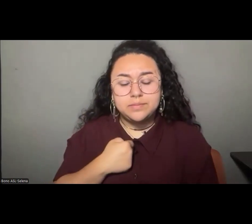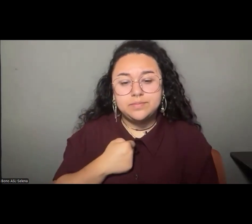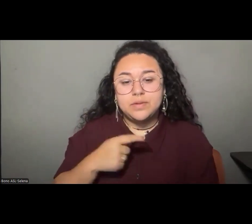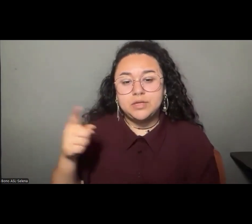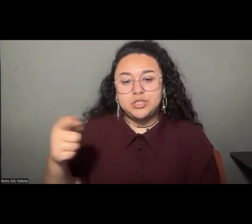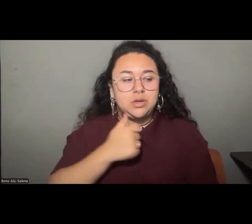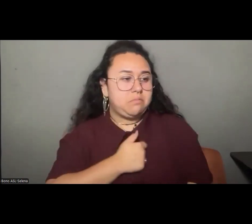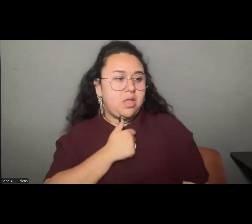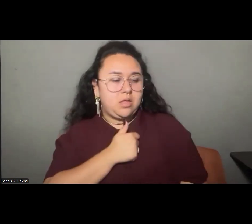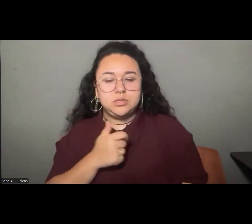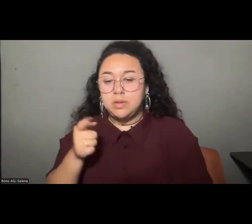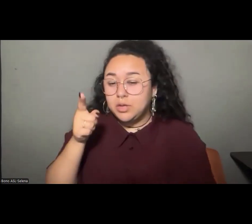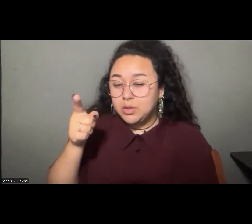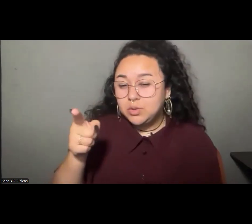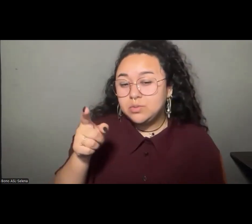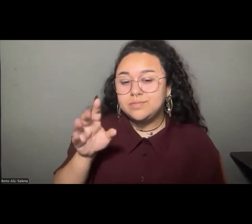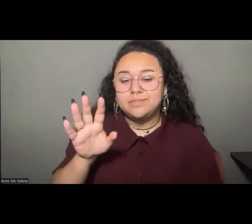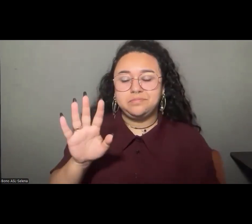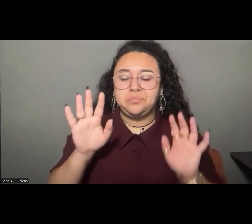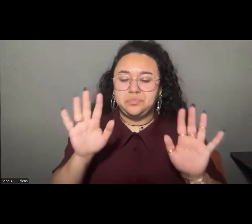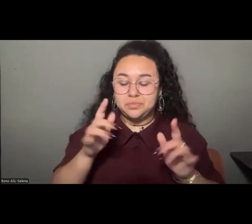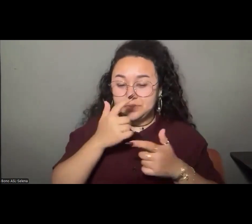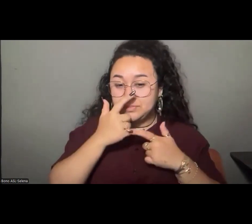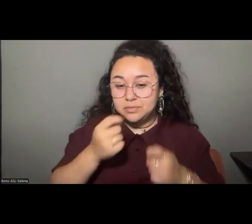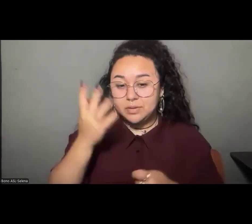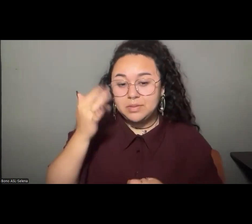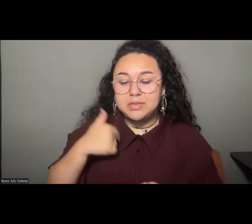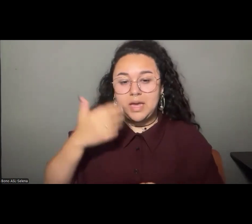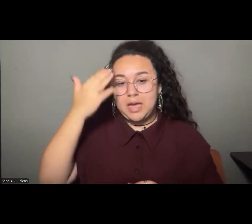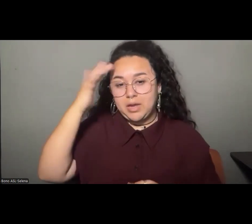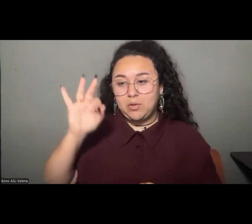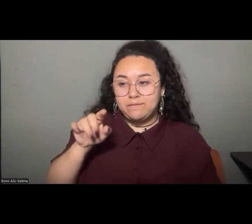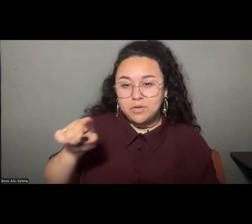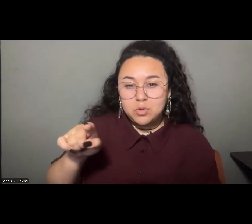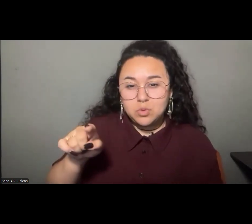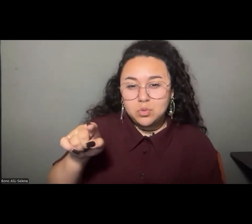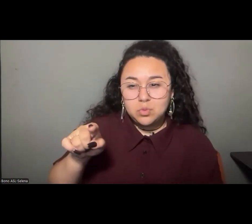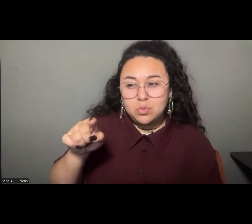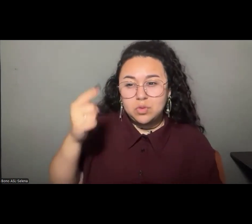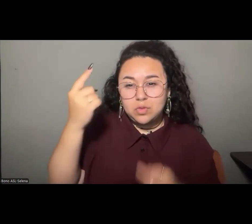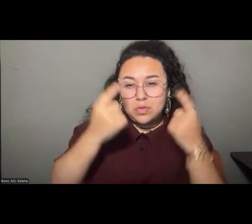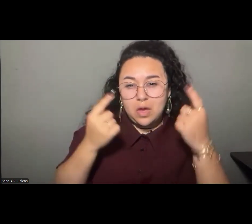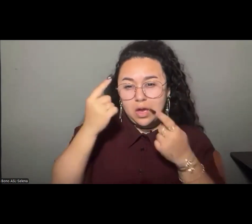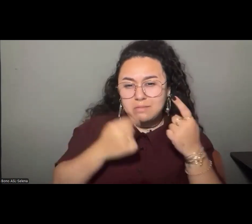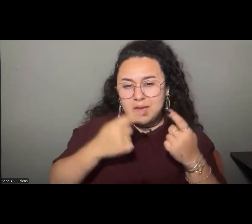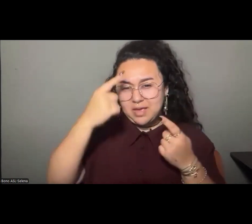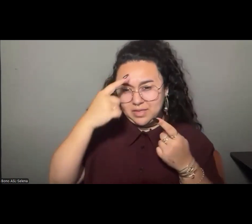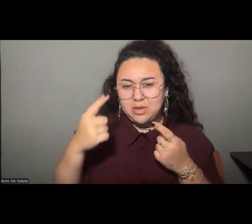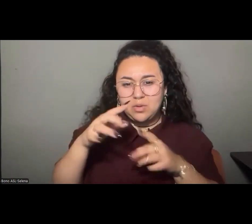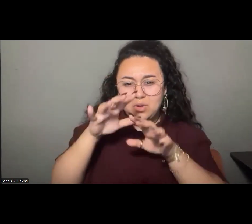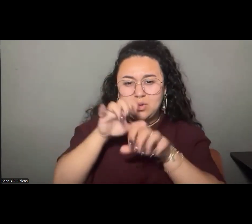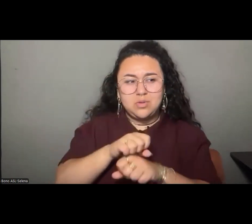like, but I was like, this is interesting because, like, I don't know if this is what you thought, but like, I think that you were used to just like,